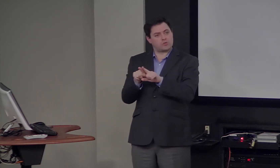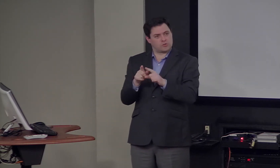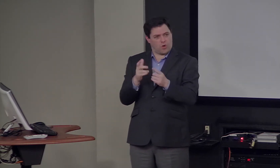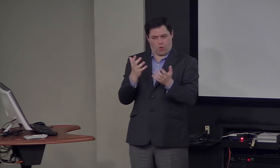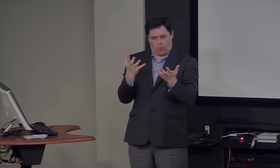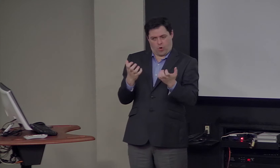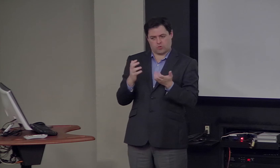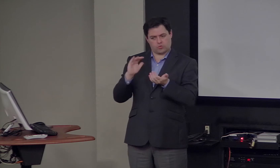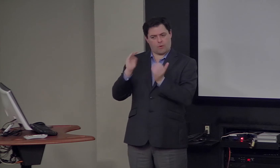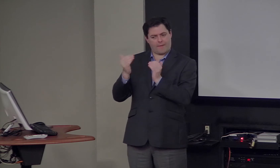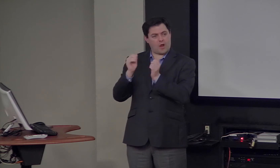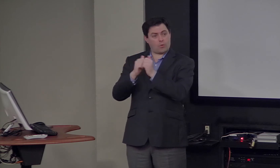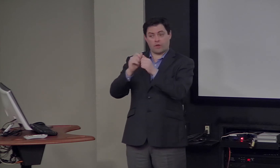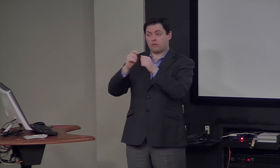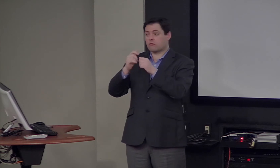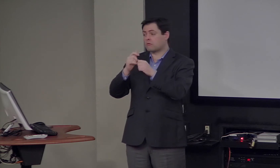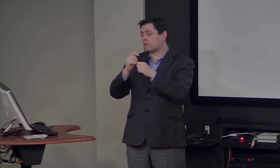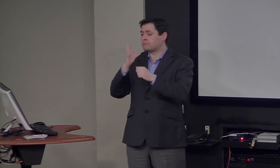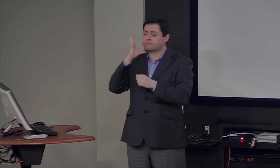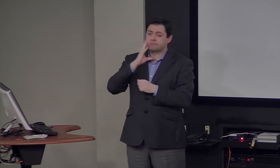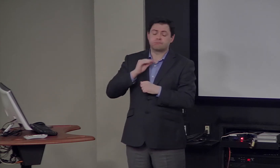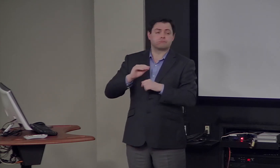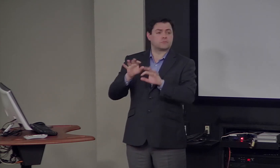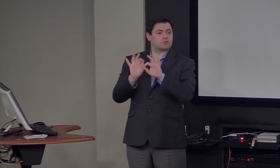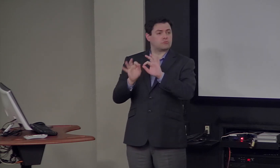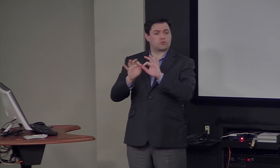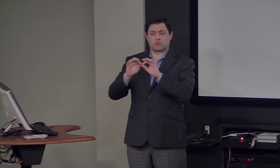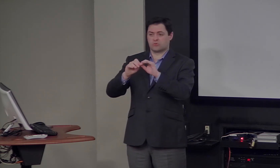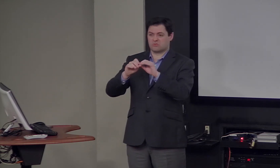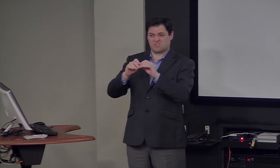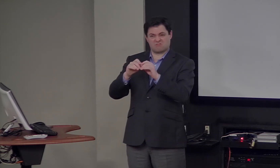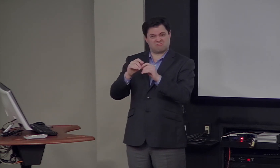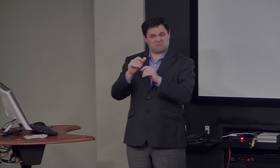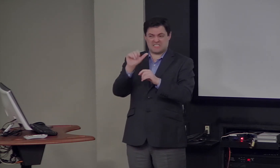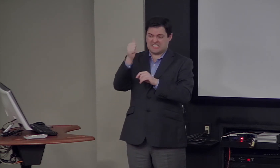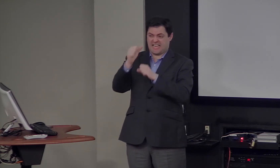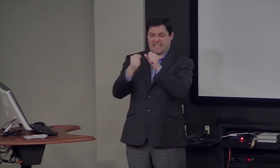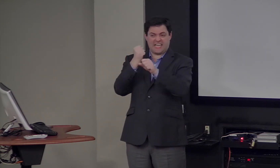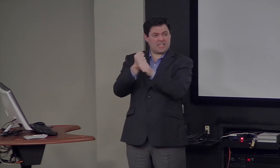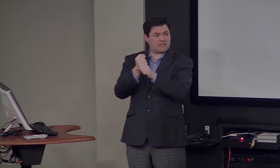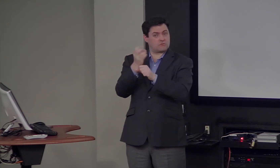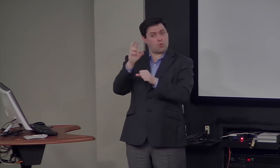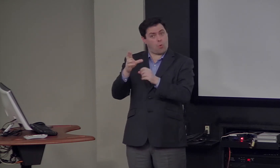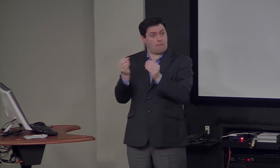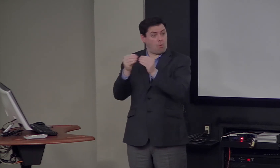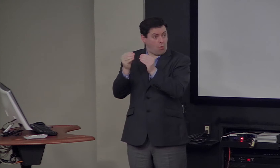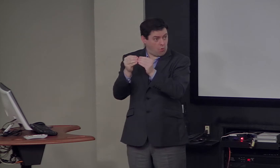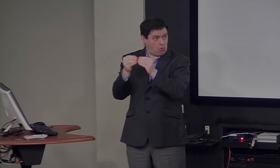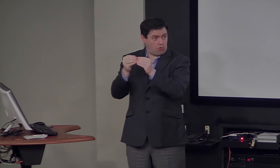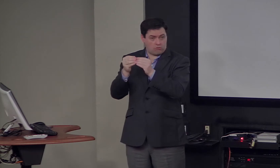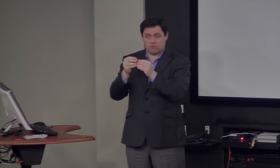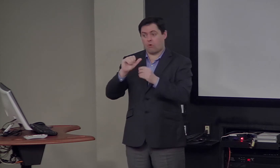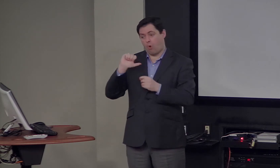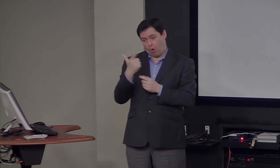lend themselves to pursuing that career versus another field? Then we also compared expert interpreters who